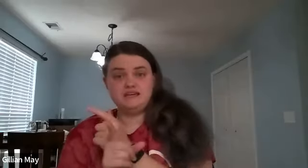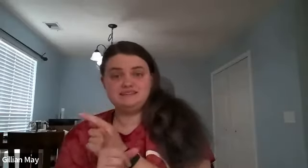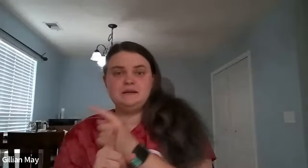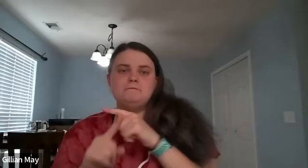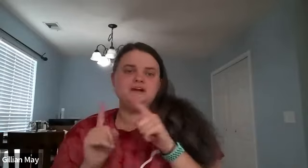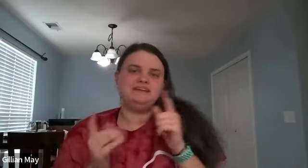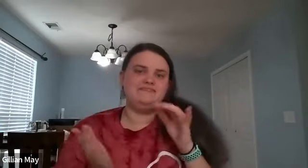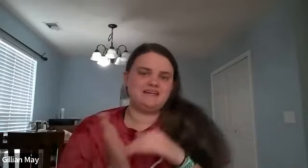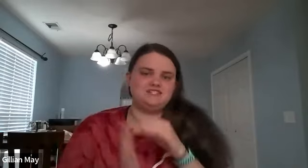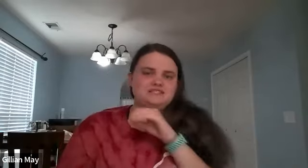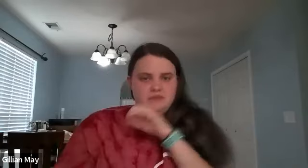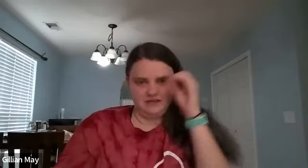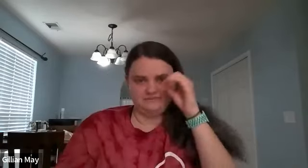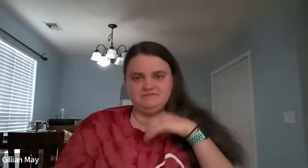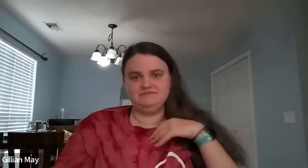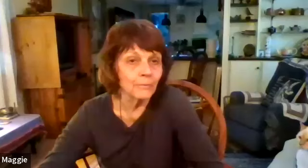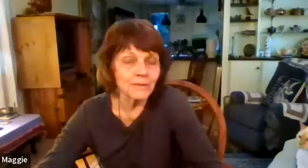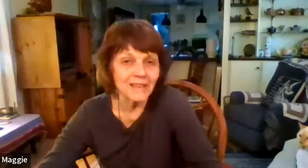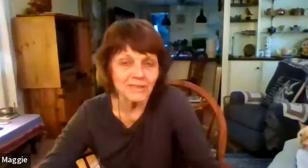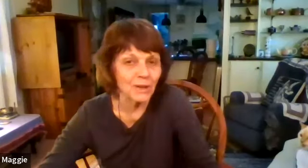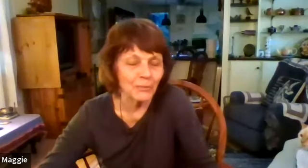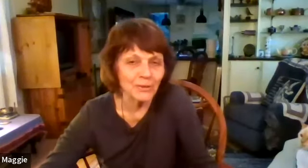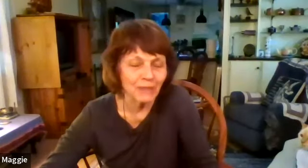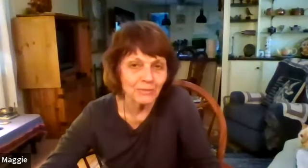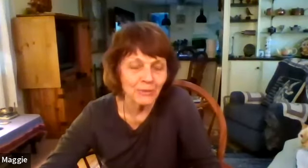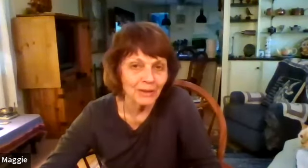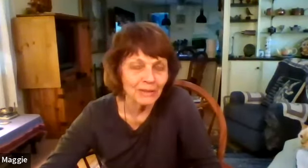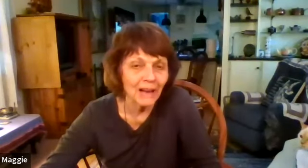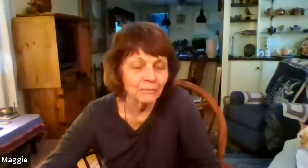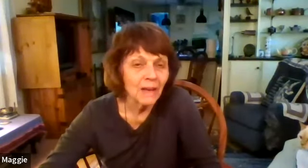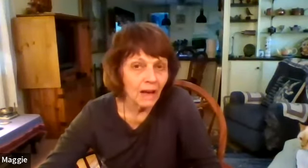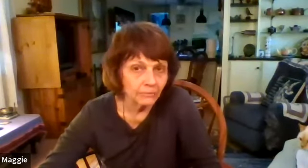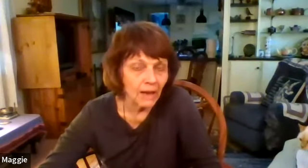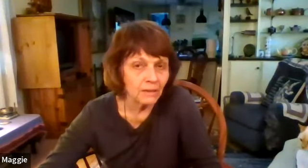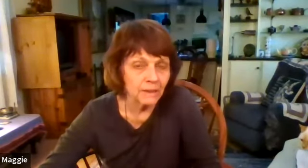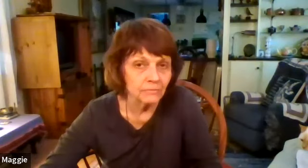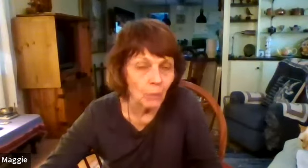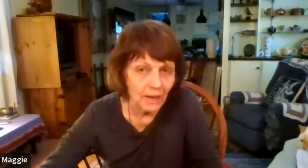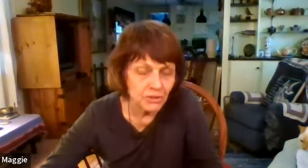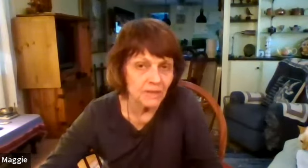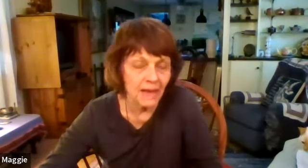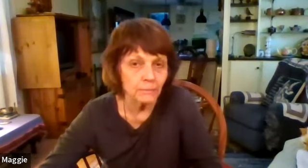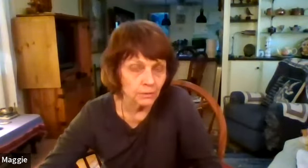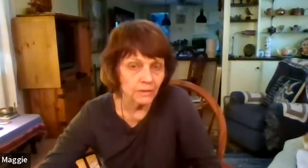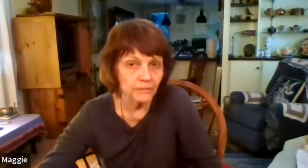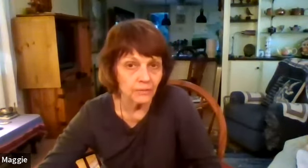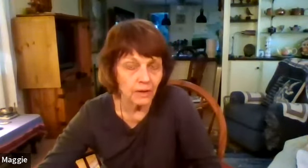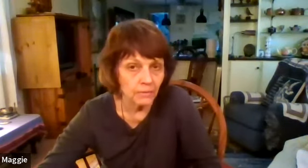right. But again, that's just I wasn't asking what's right or wrong. I recommend watching that movie for